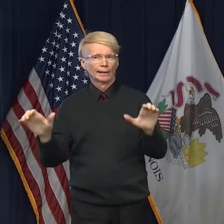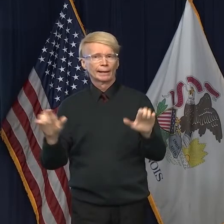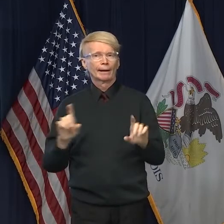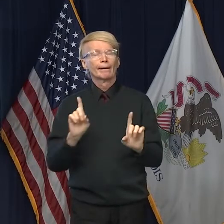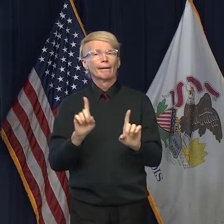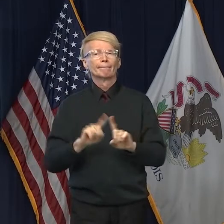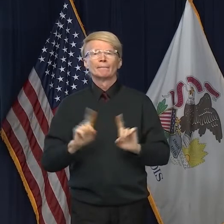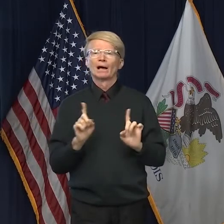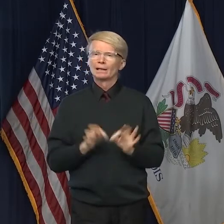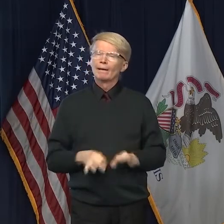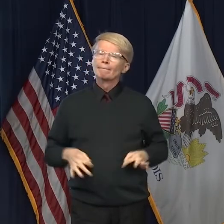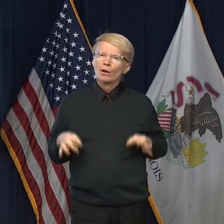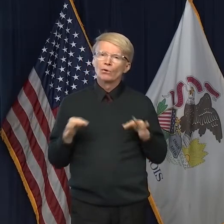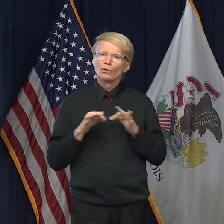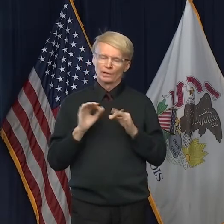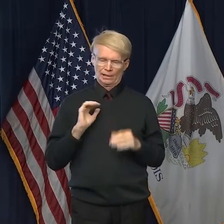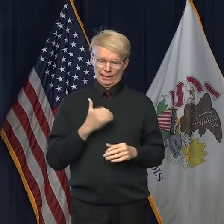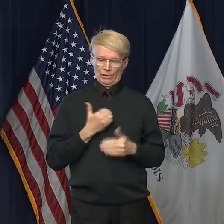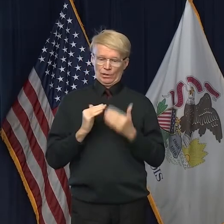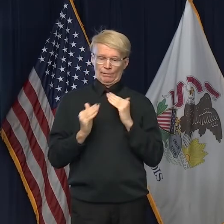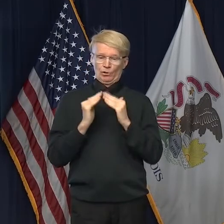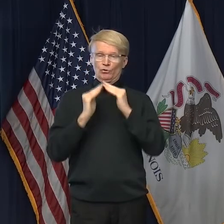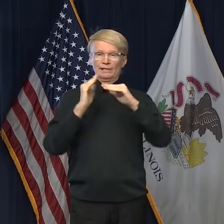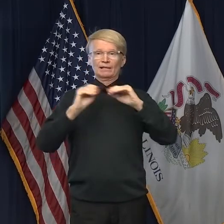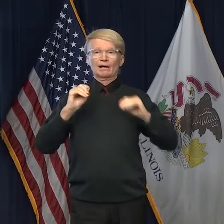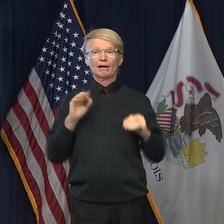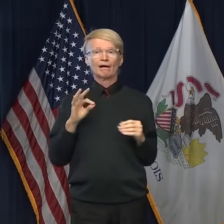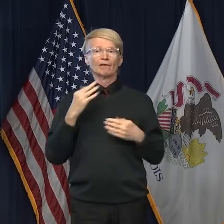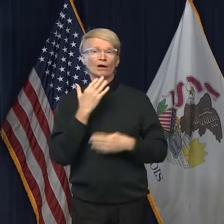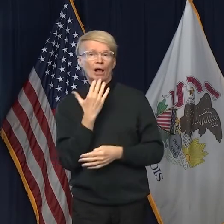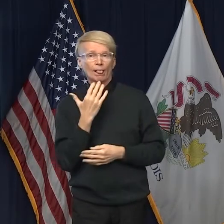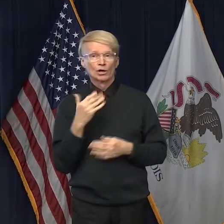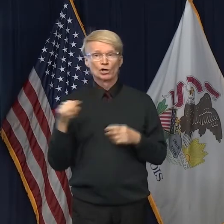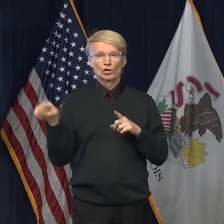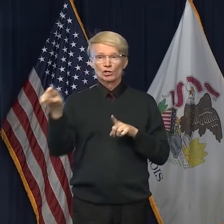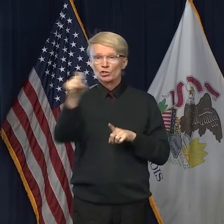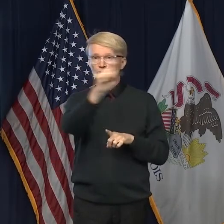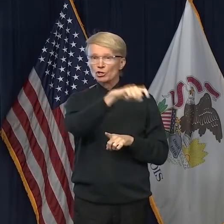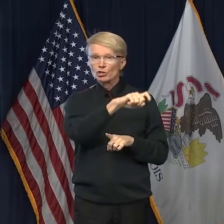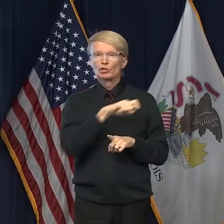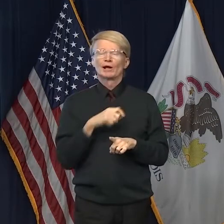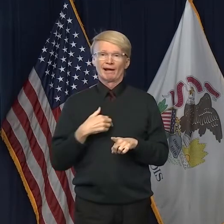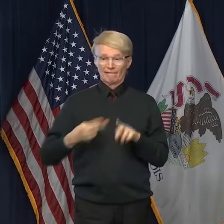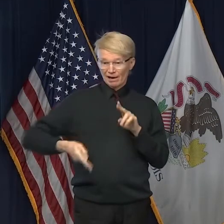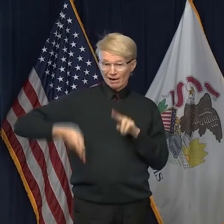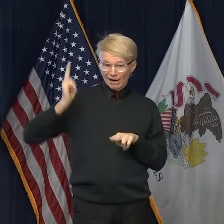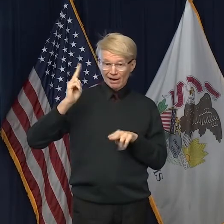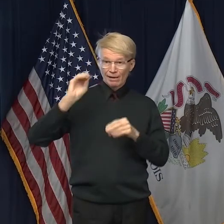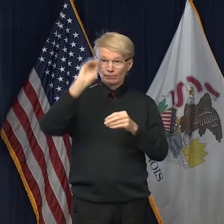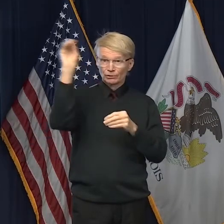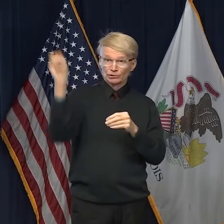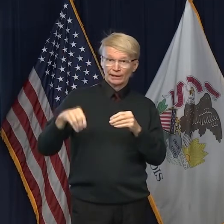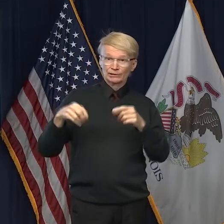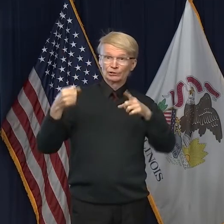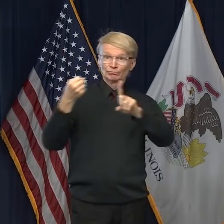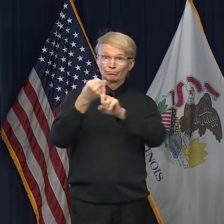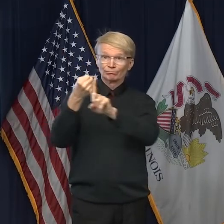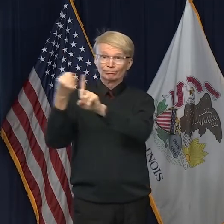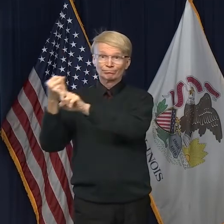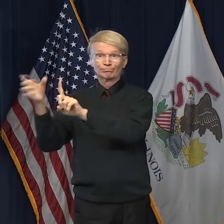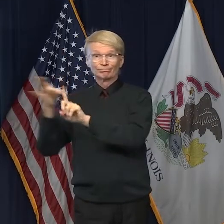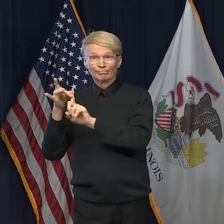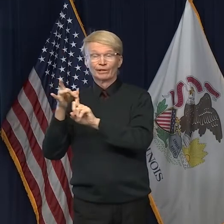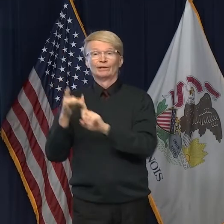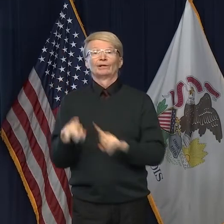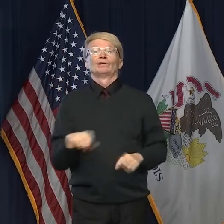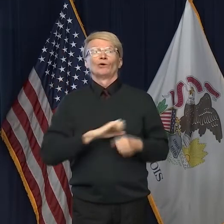it's very important to communicate in our communities of color, where there is a higher incidence of